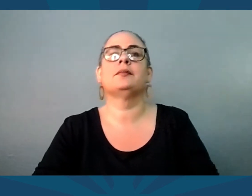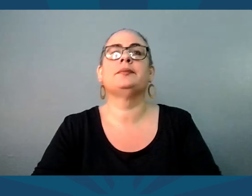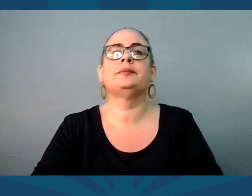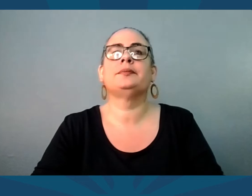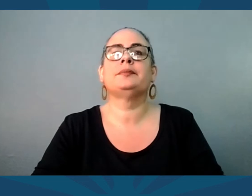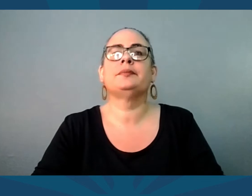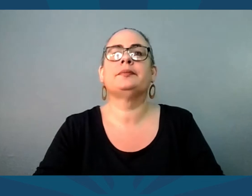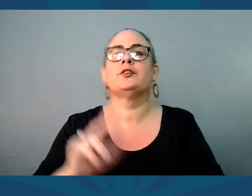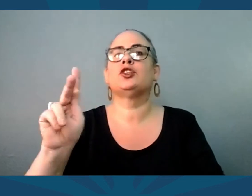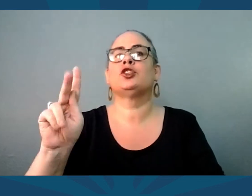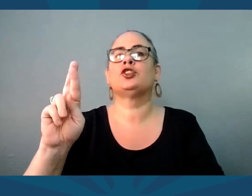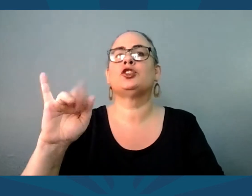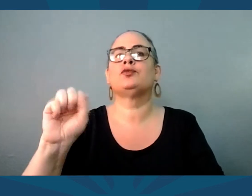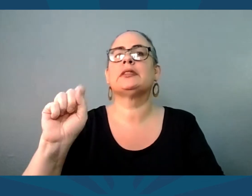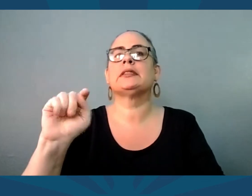Mojave